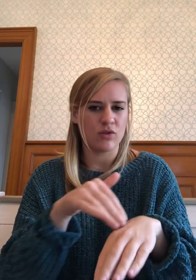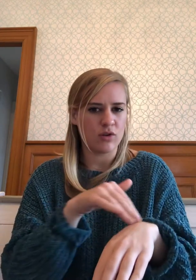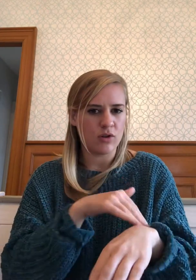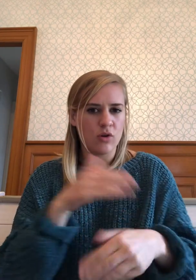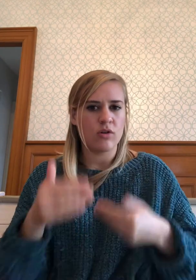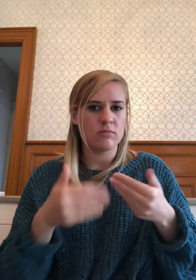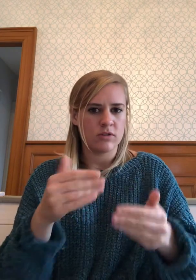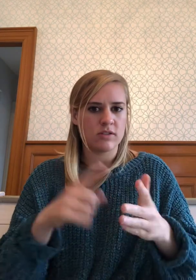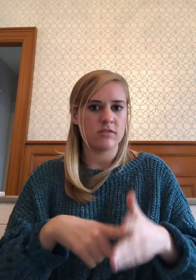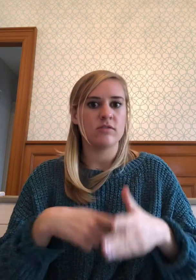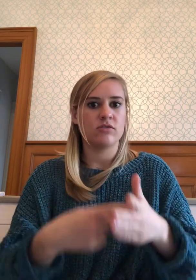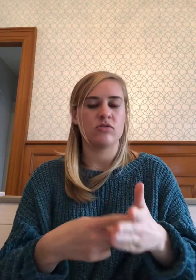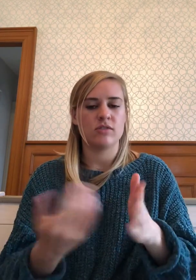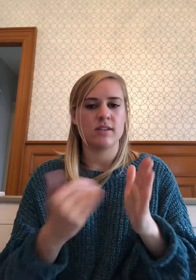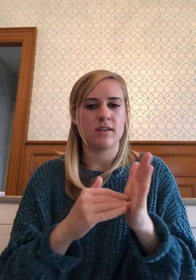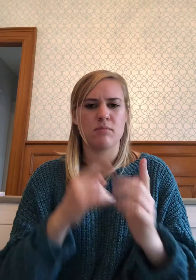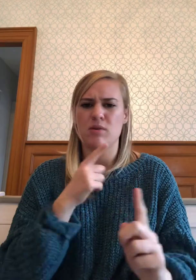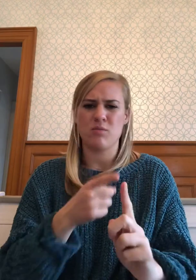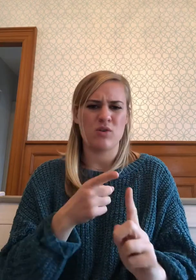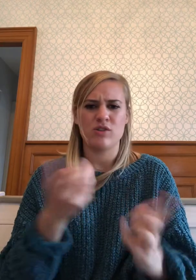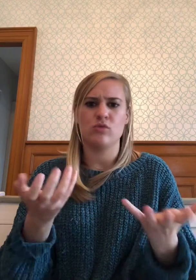again. The point is, we don't want excessive pressure.